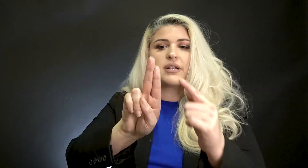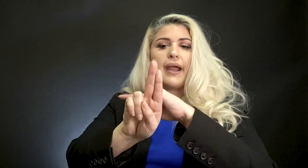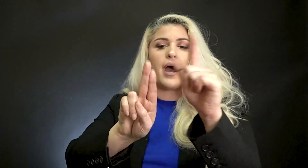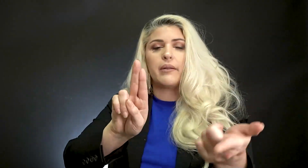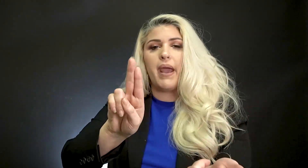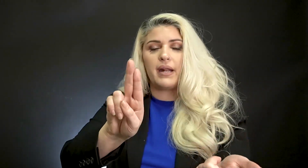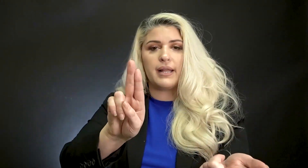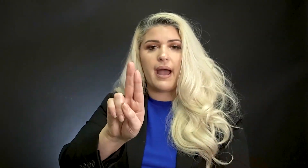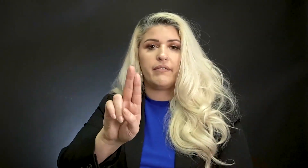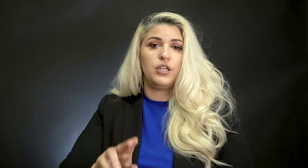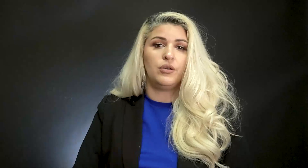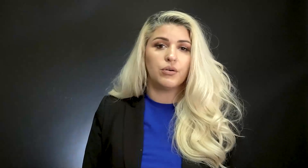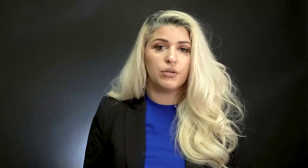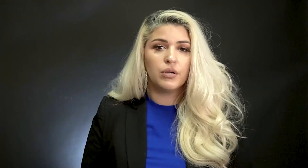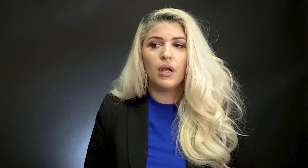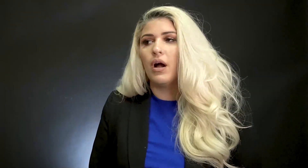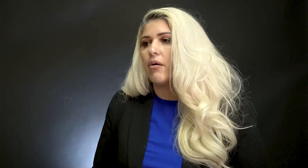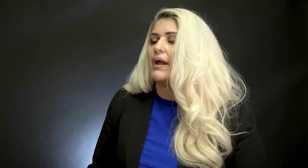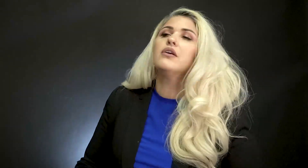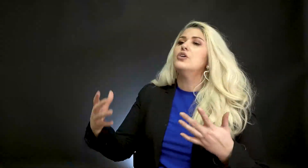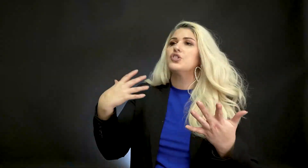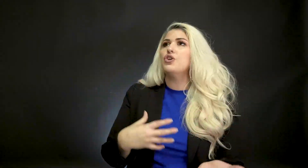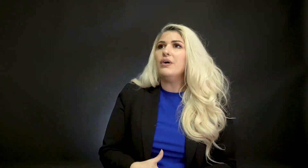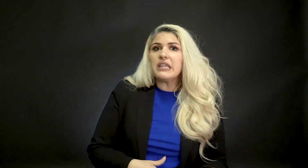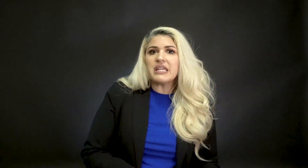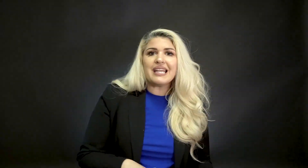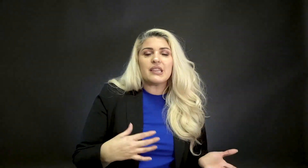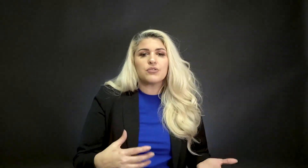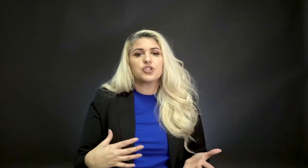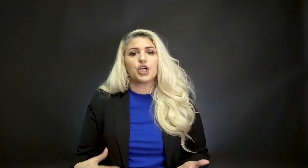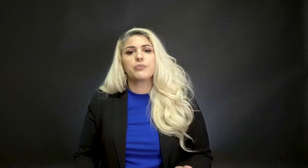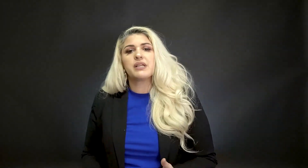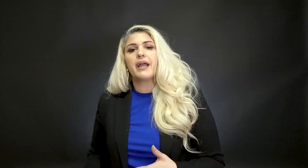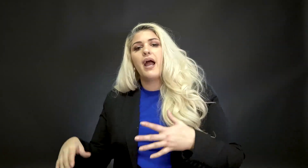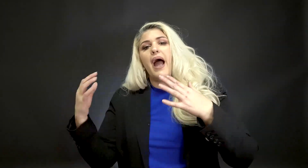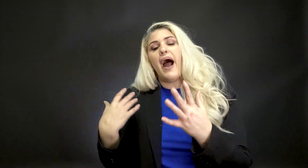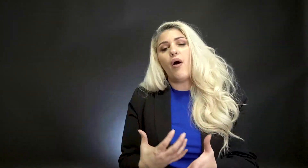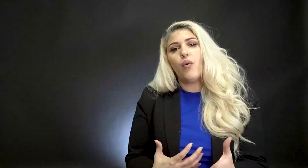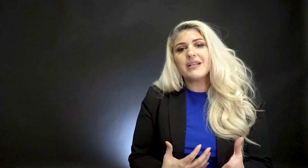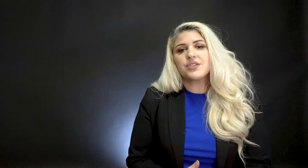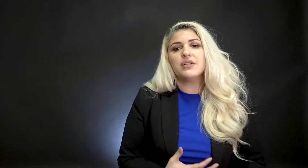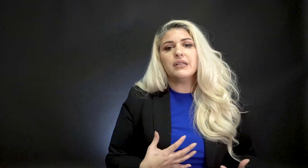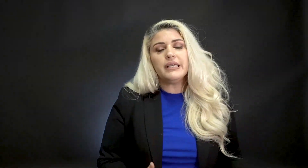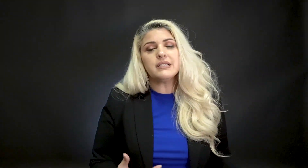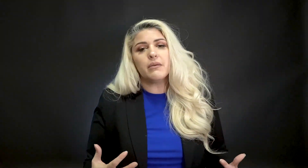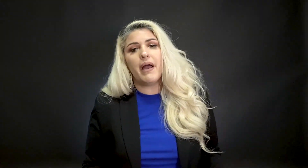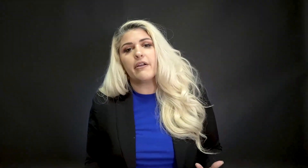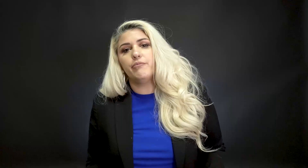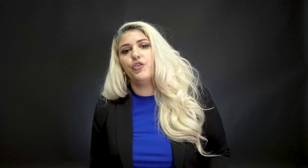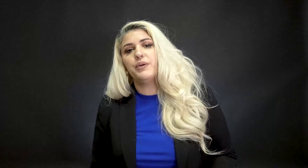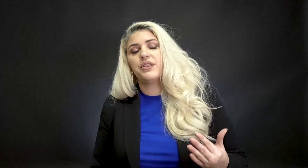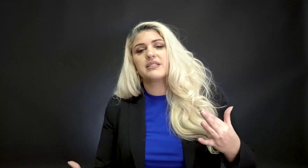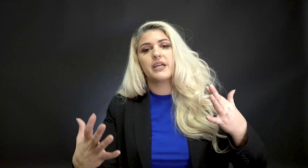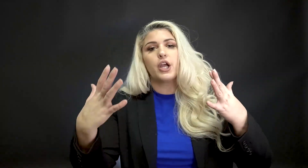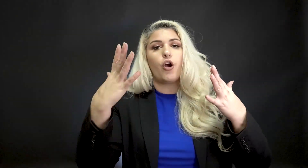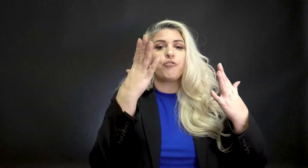I automatically have a U. All right, so you wanna think in those terms, like what is the least amount of movement that's gonna go from